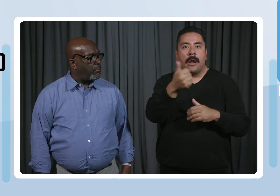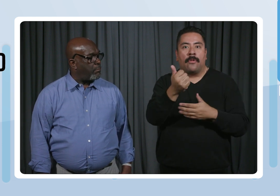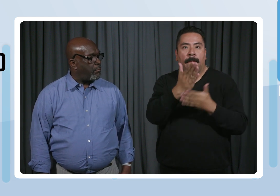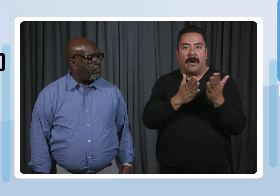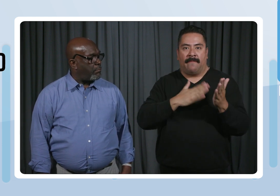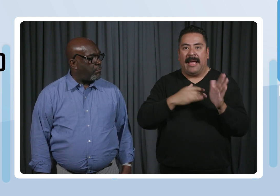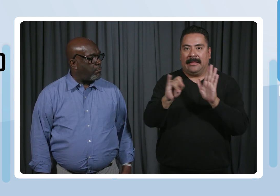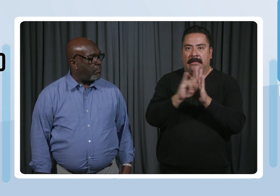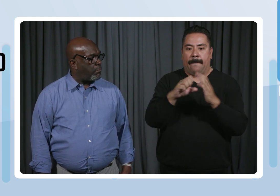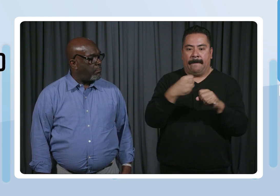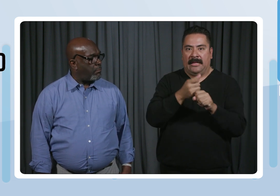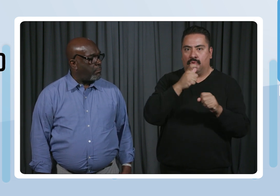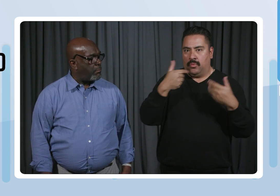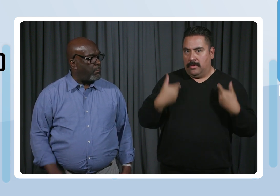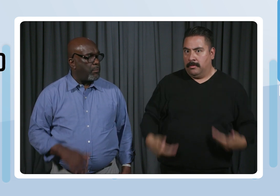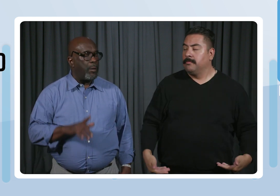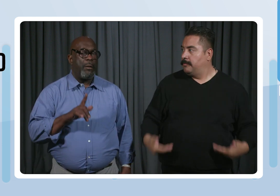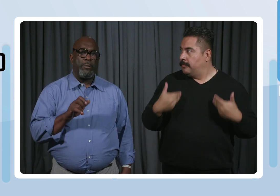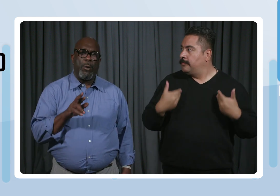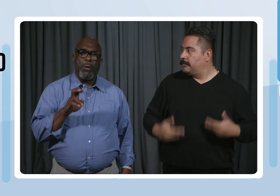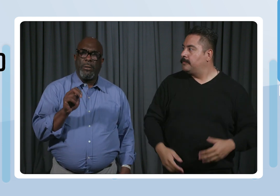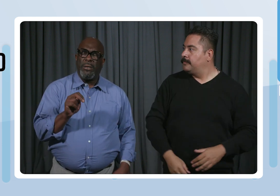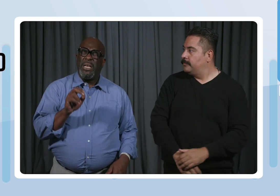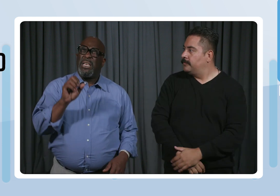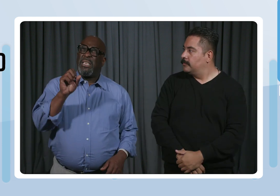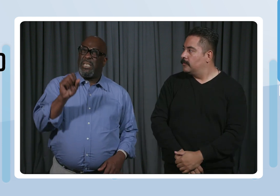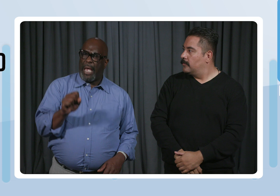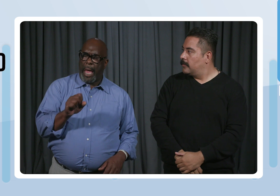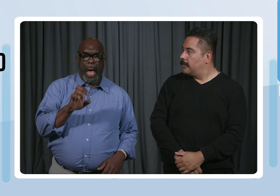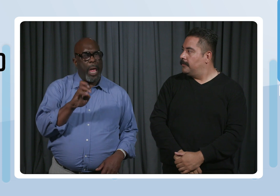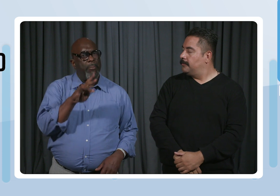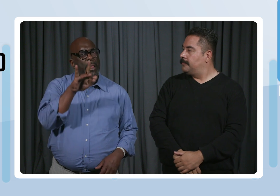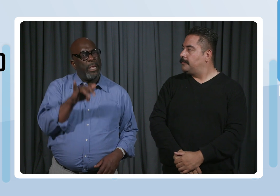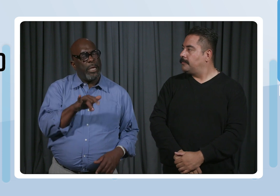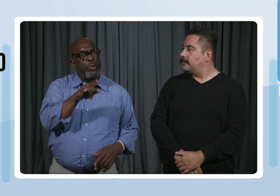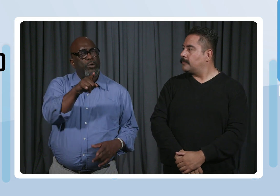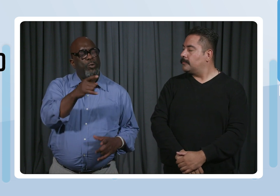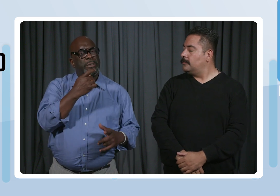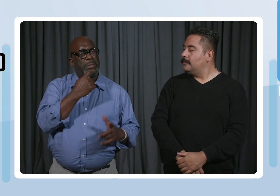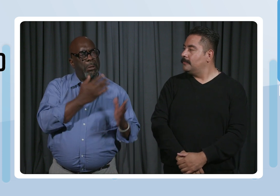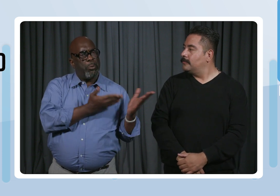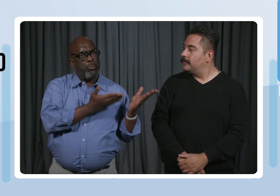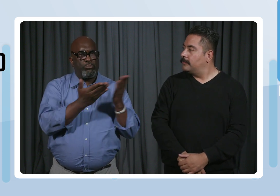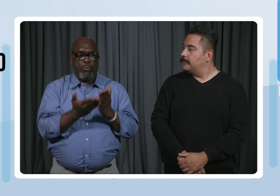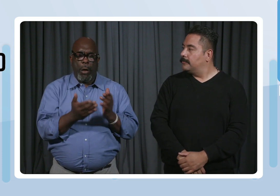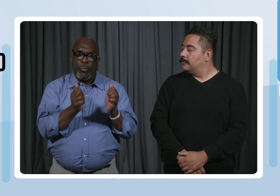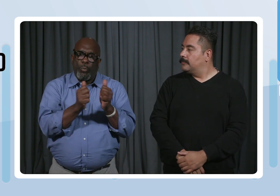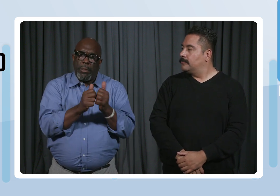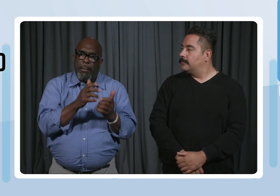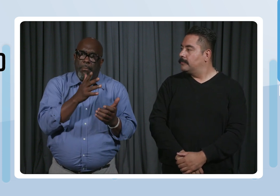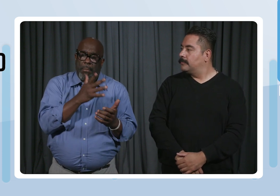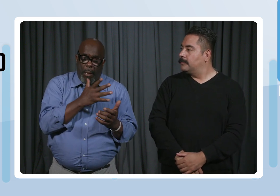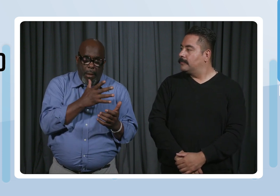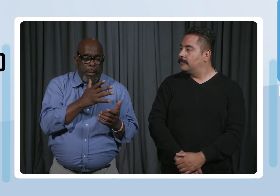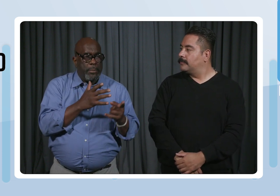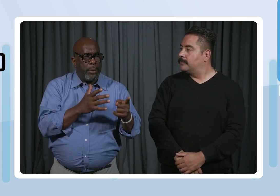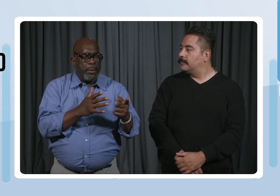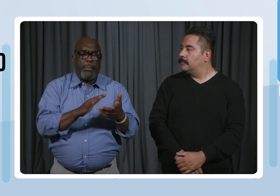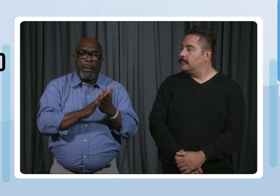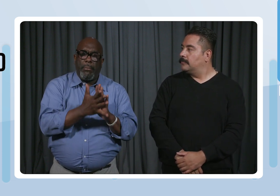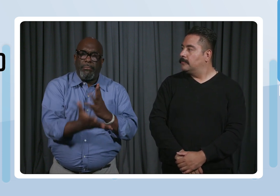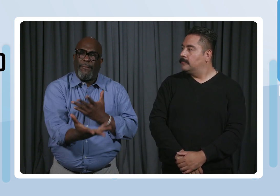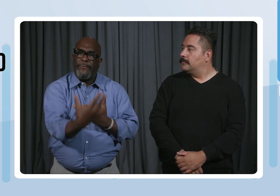me. Yeah, and Emily, you had shared that you kind of brought your mom along with you in terms of bringing her into